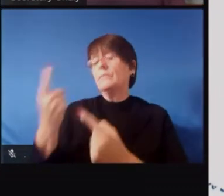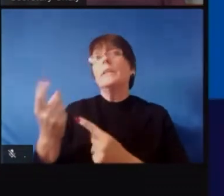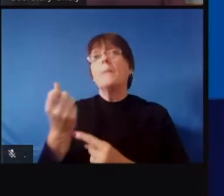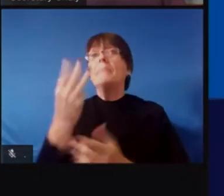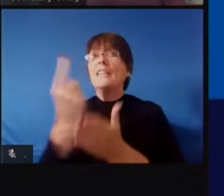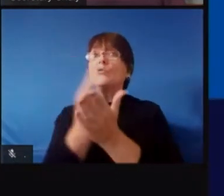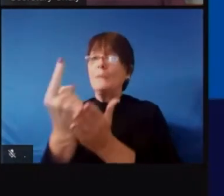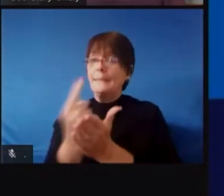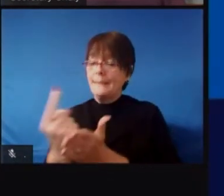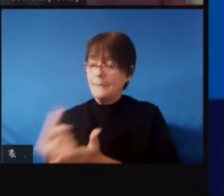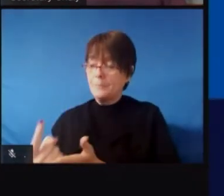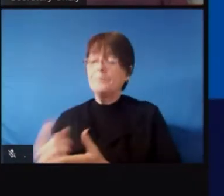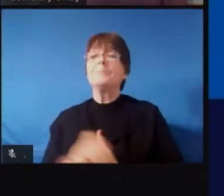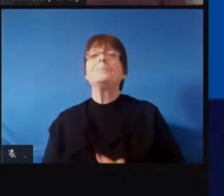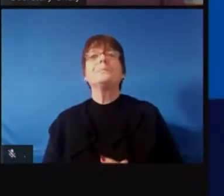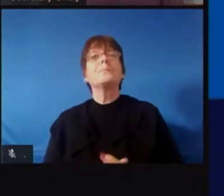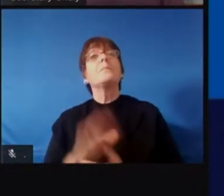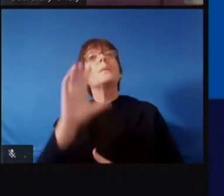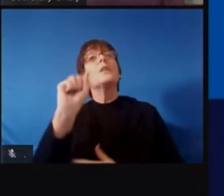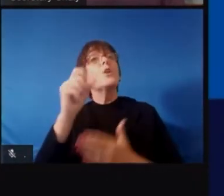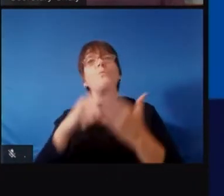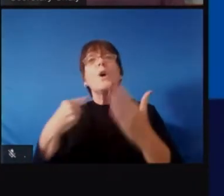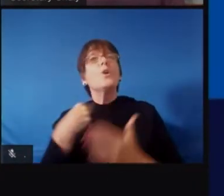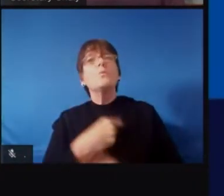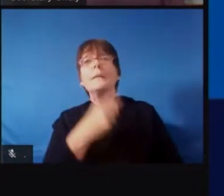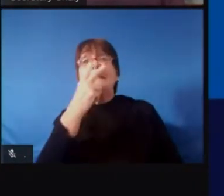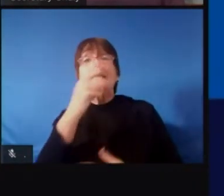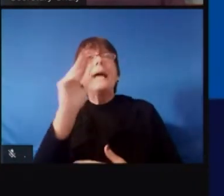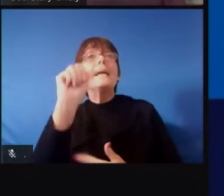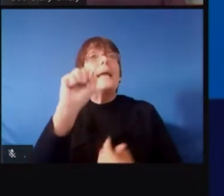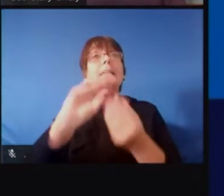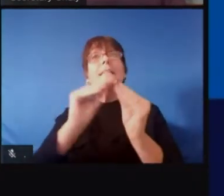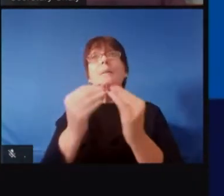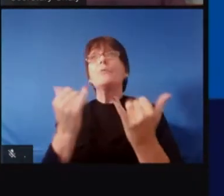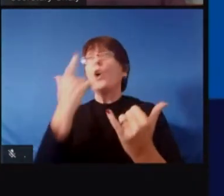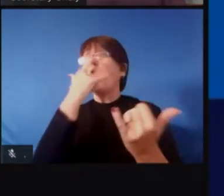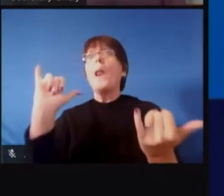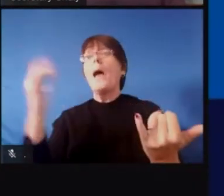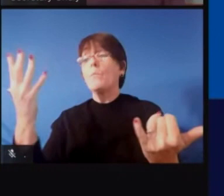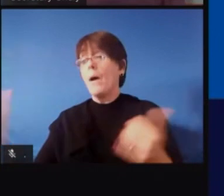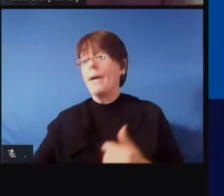weeks. So what are we seeing in terms of case numbers today?